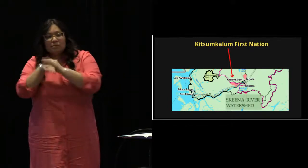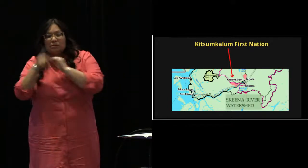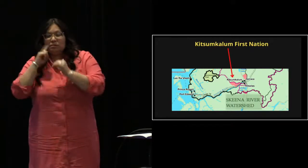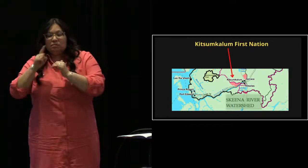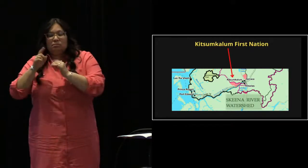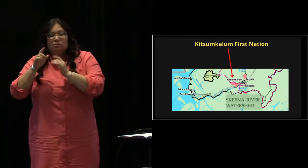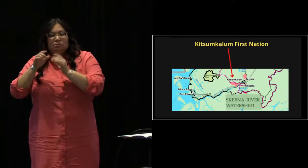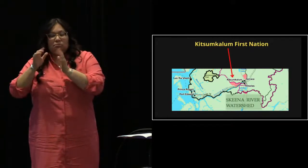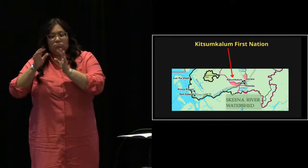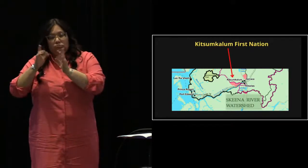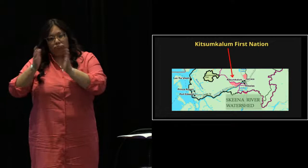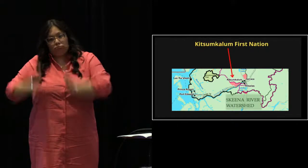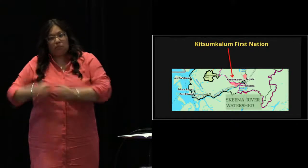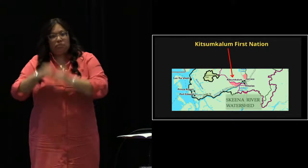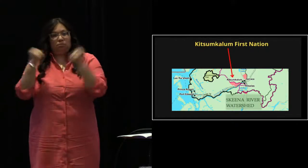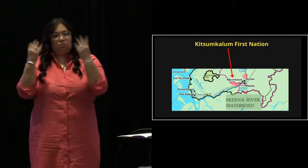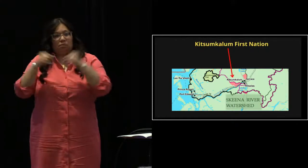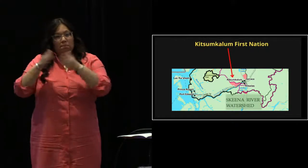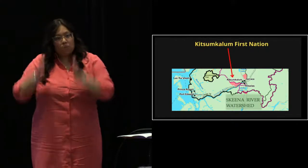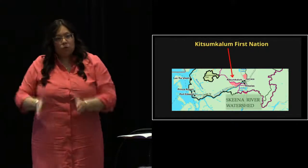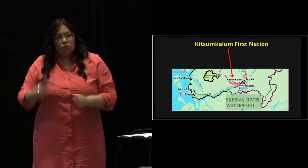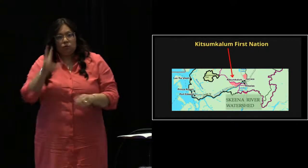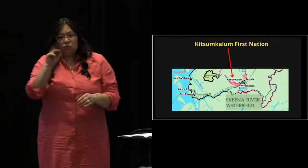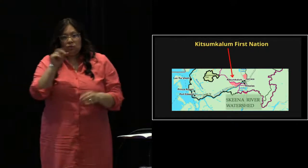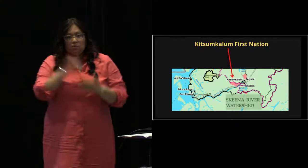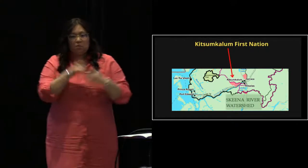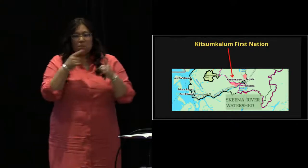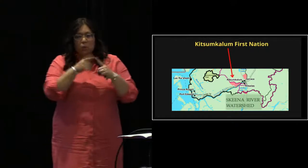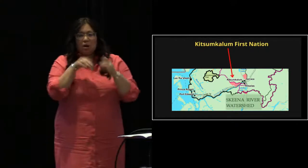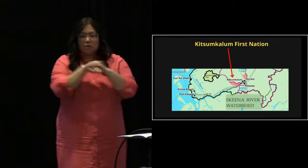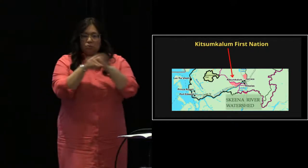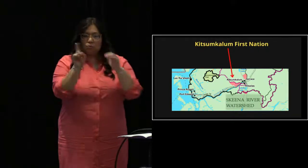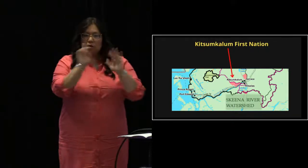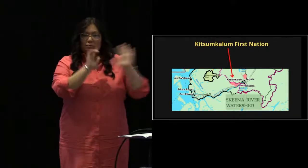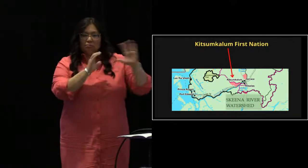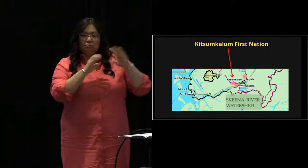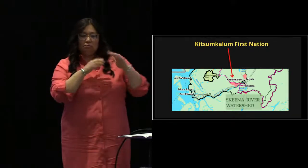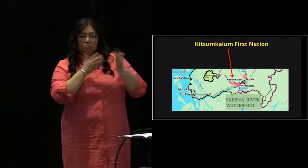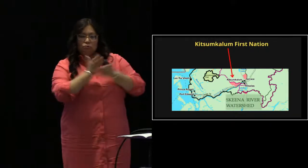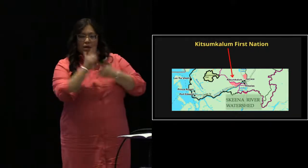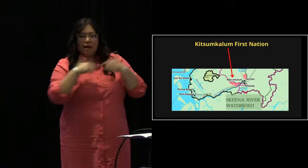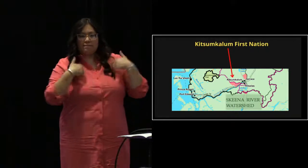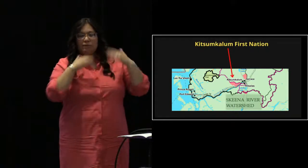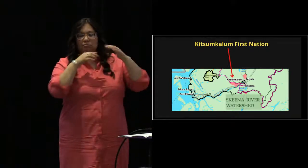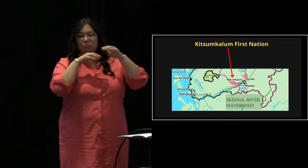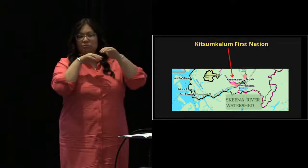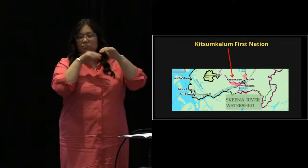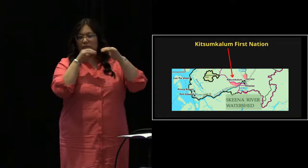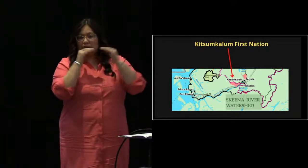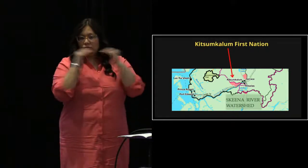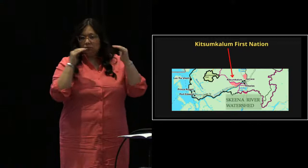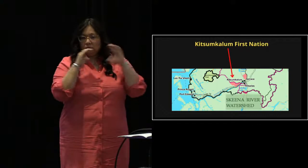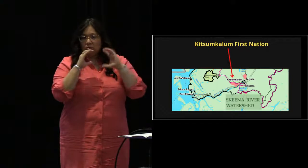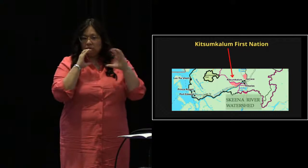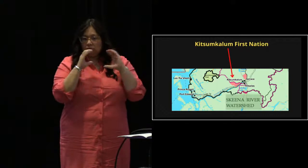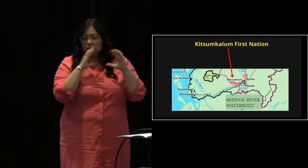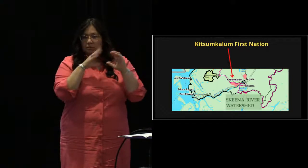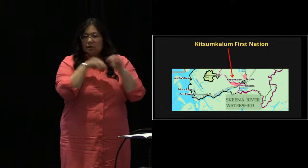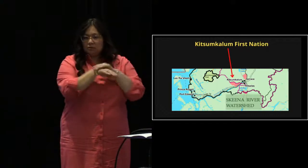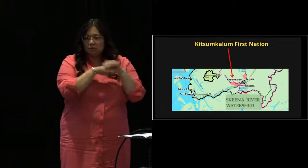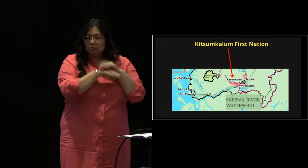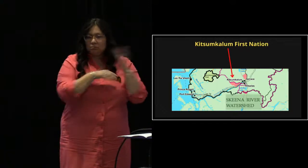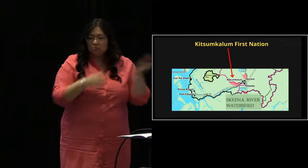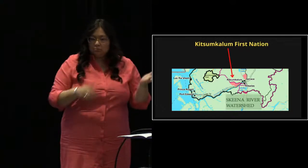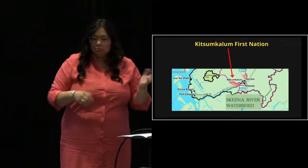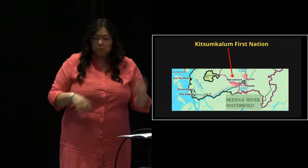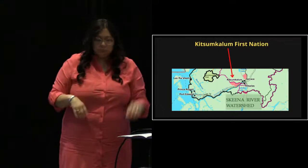And so they often depend on people who are outside of the Indigenous community who maybe know a little bit of sign language, who maybe know a